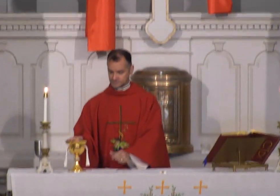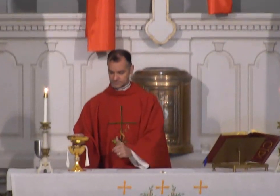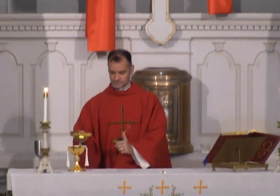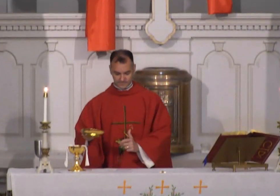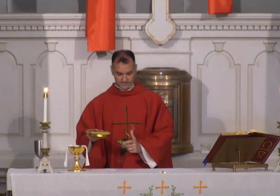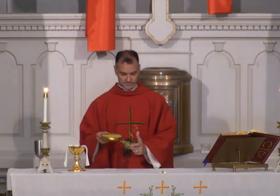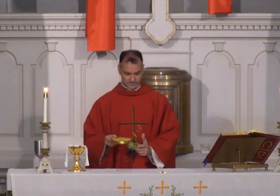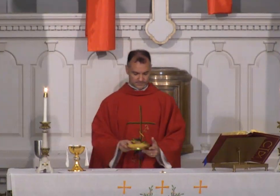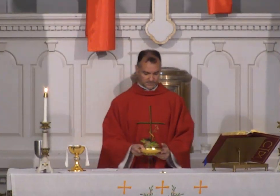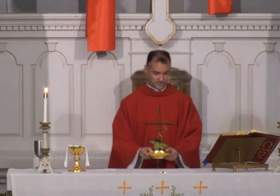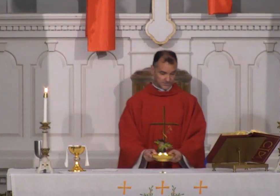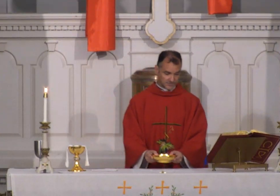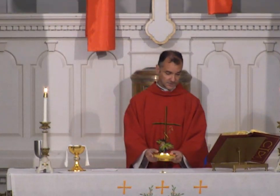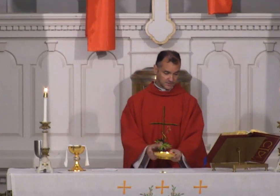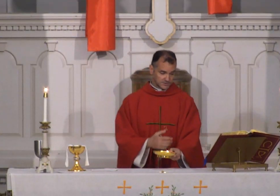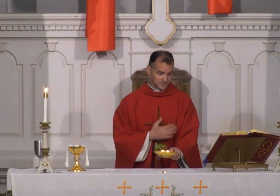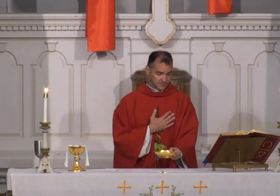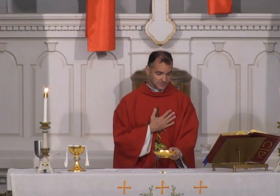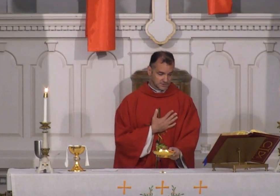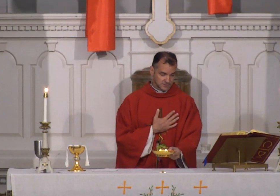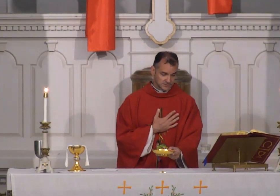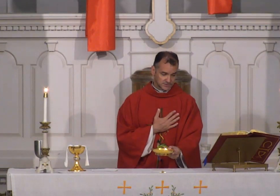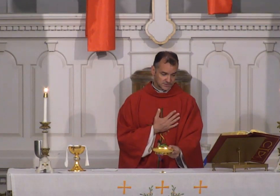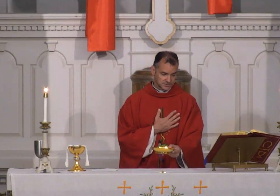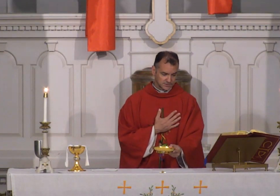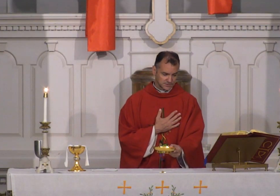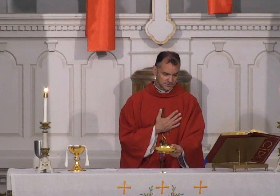paracletus, donum Dei.